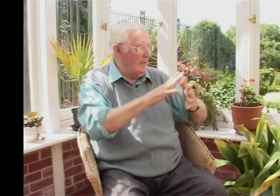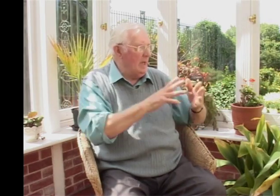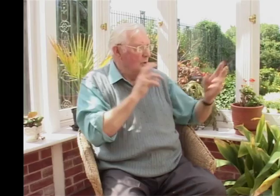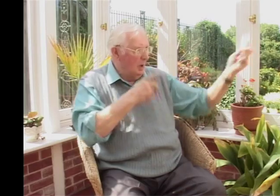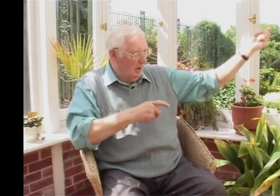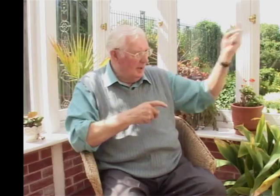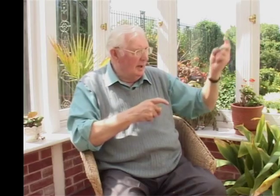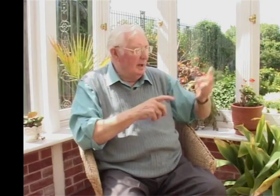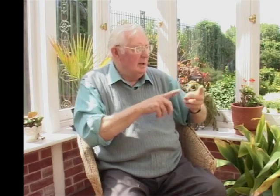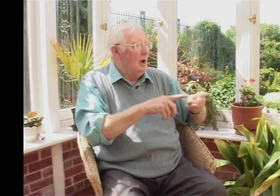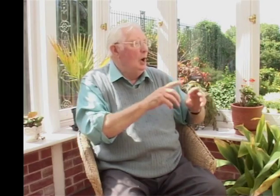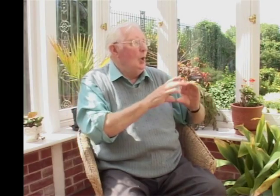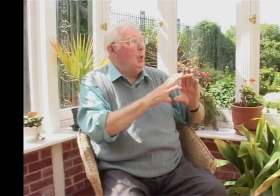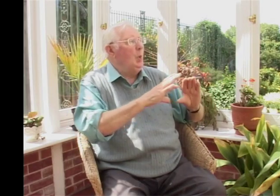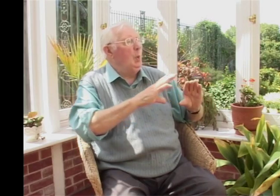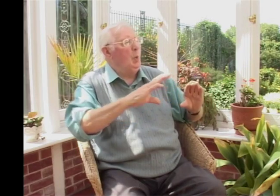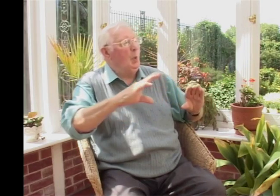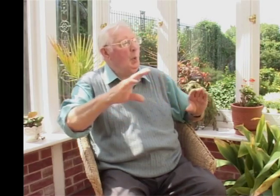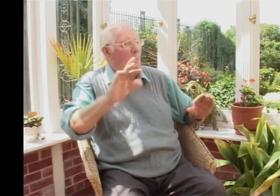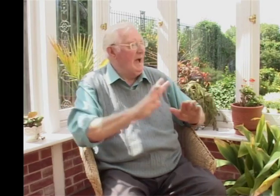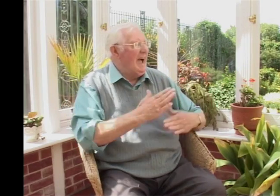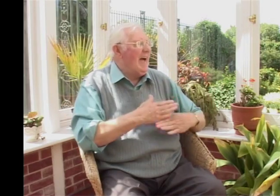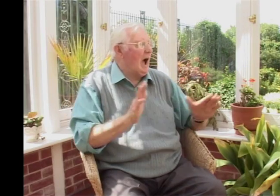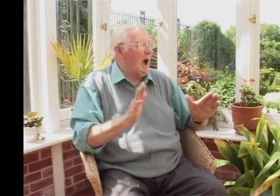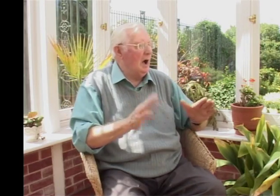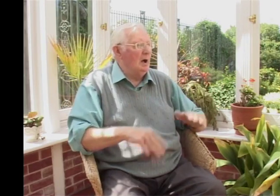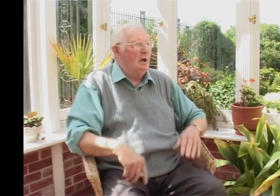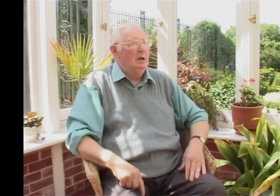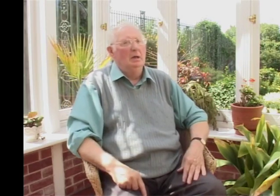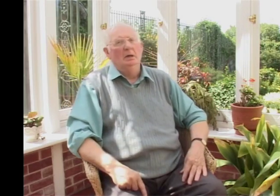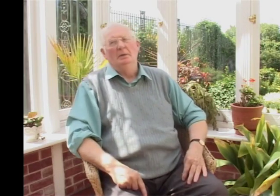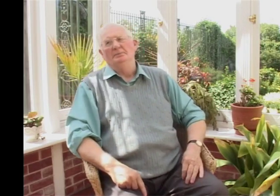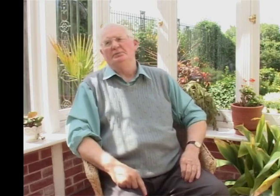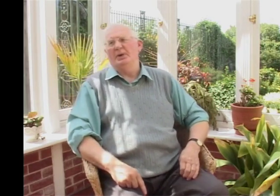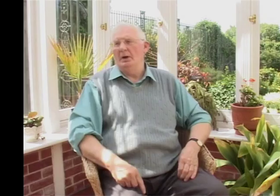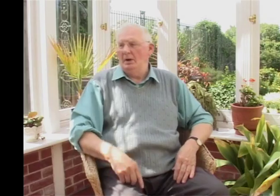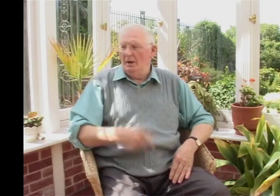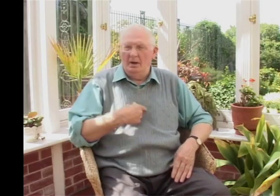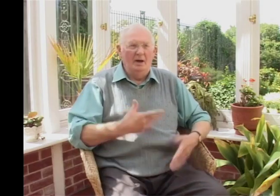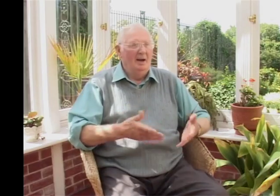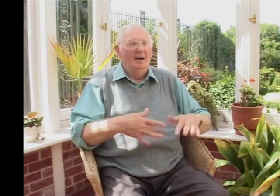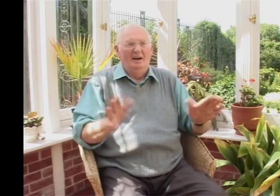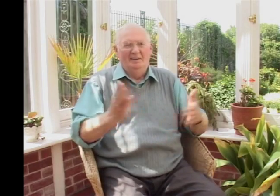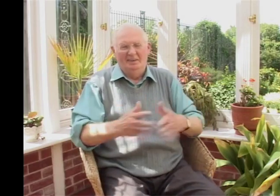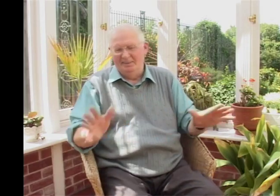noise, that's when the planes are coming. But the long drawn out one, that's when it's clear. And we thought, oh, we did laugh.